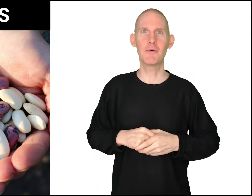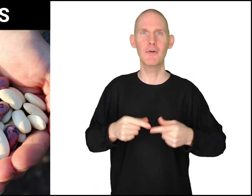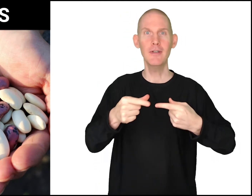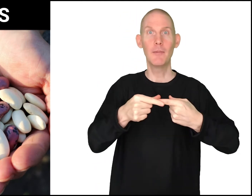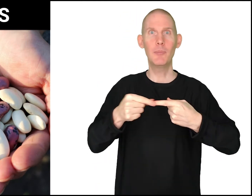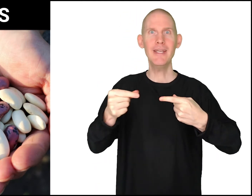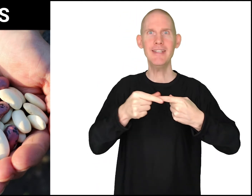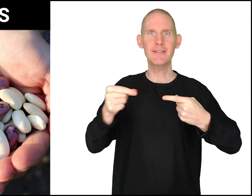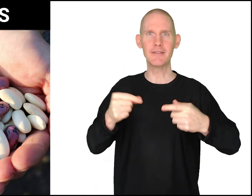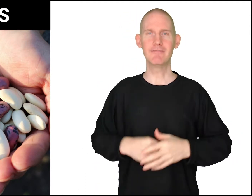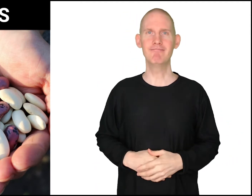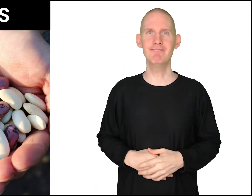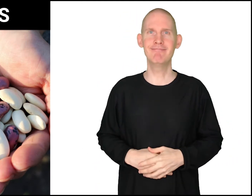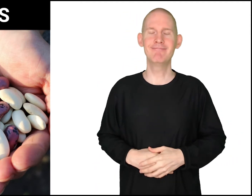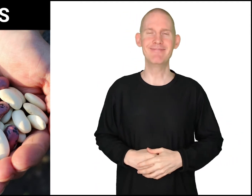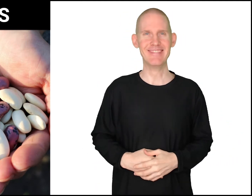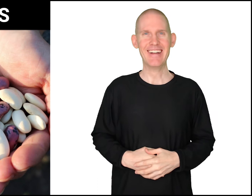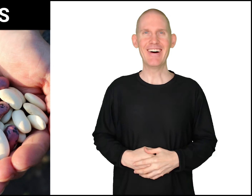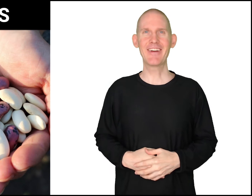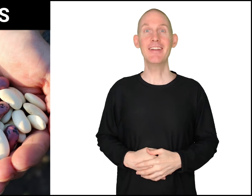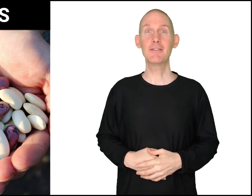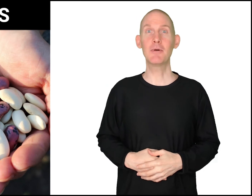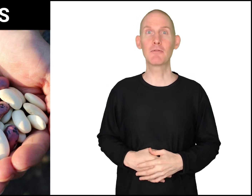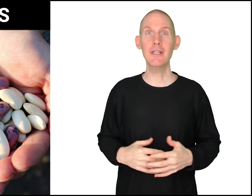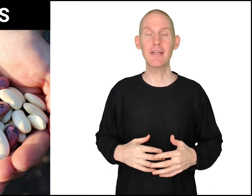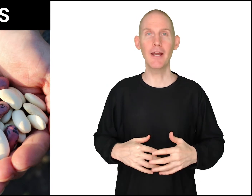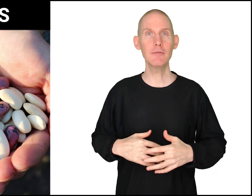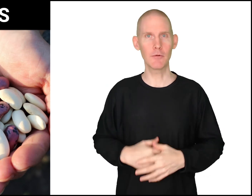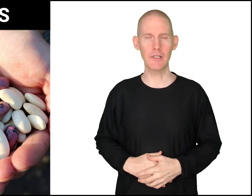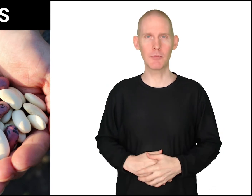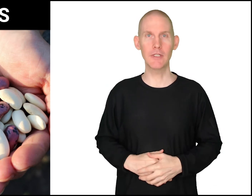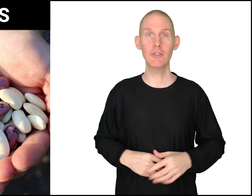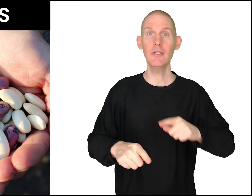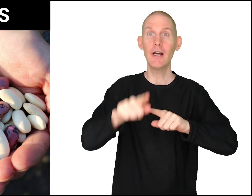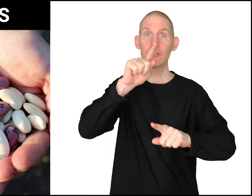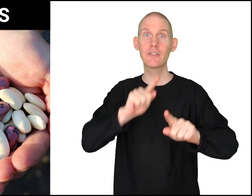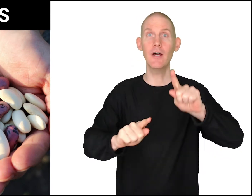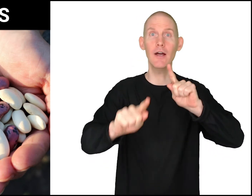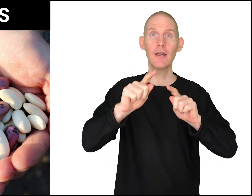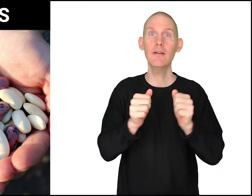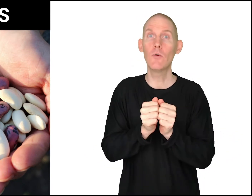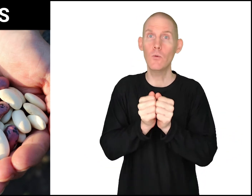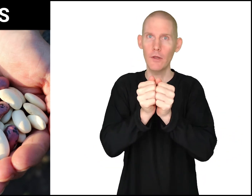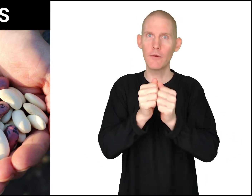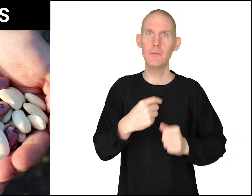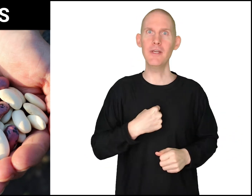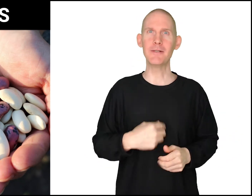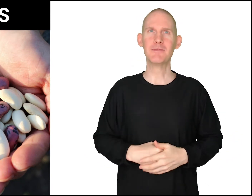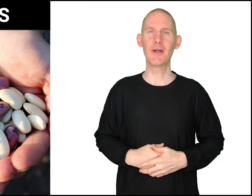front, beans. Okay, let's do it 3 times from the rest position. Sign with me. Here we